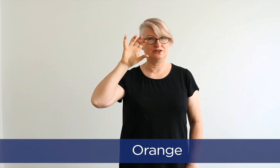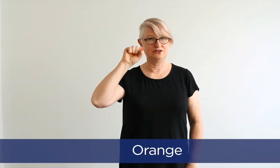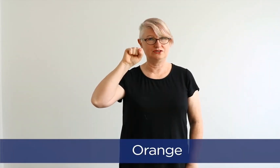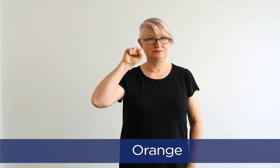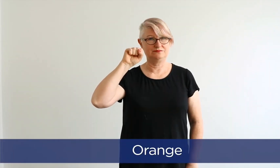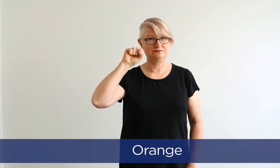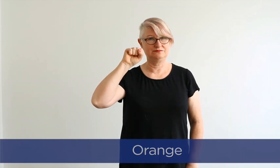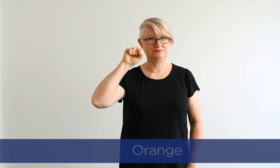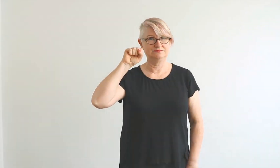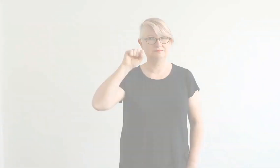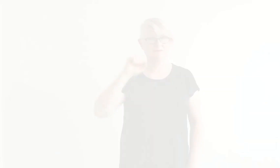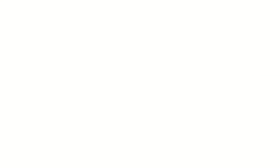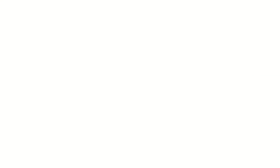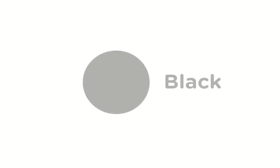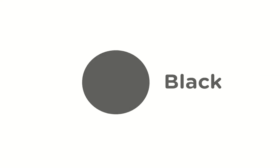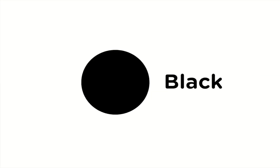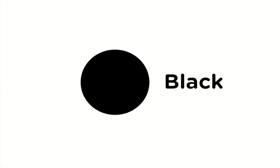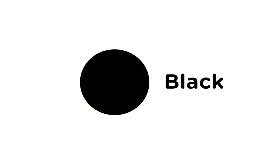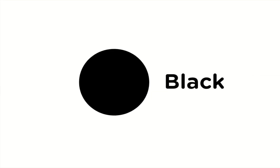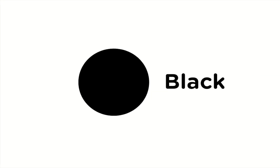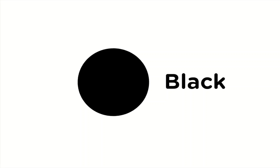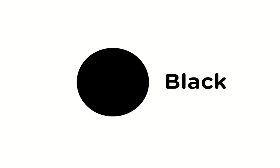Orange. Black.